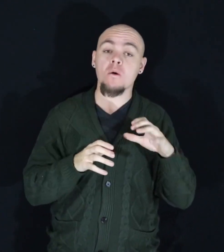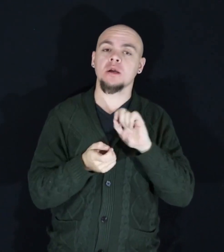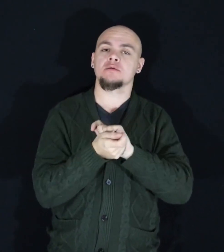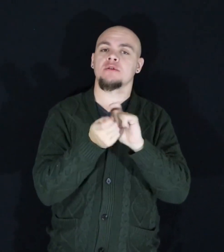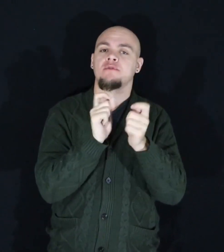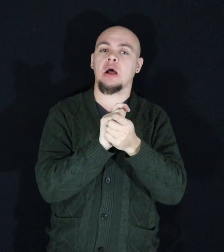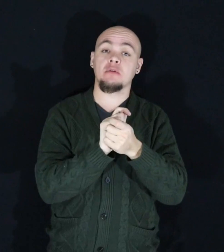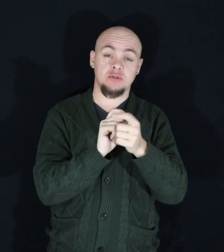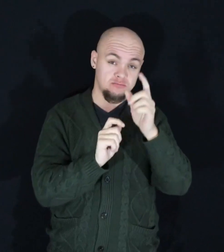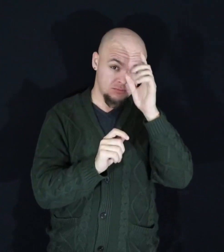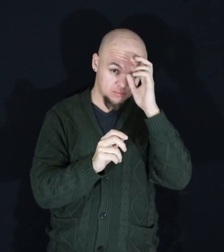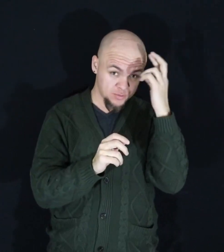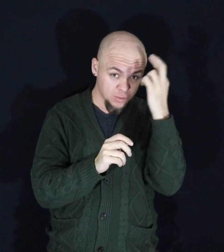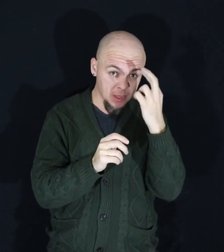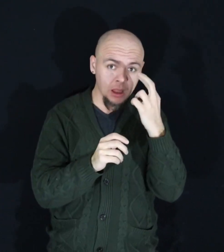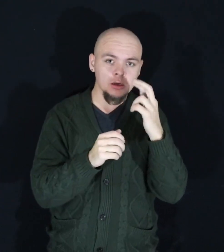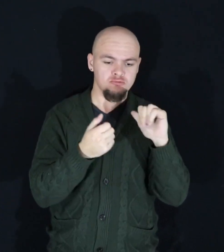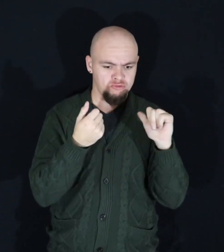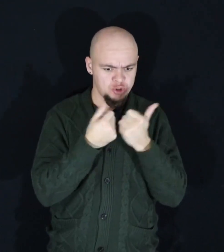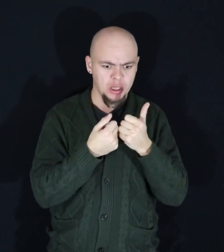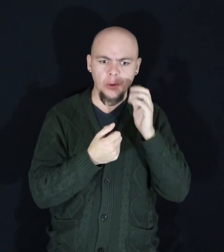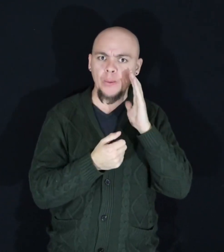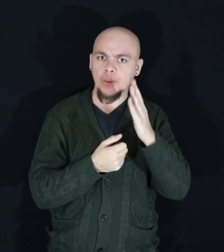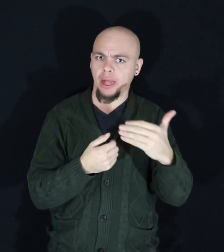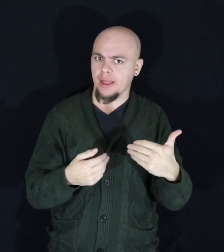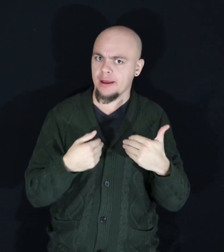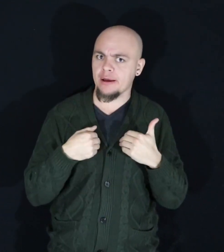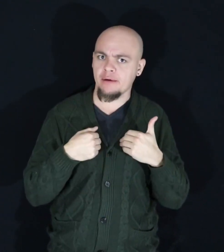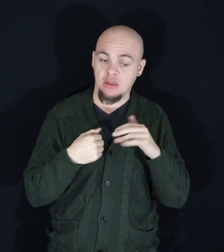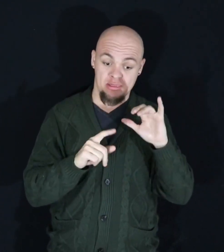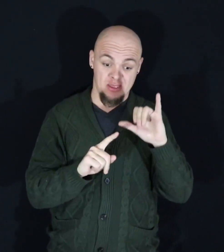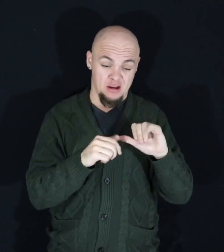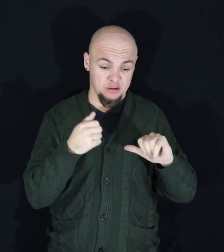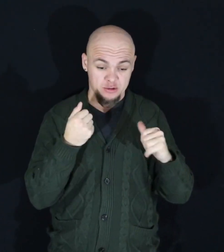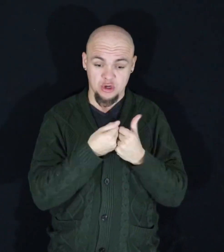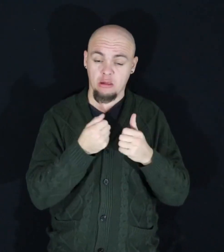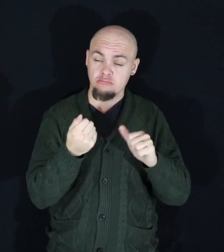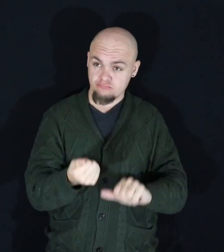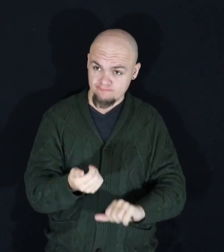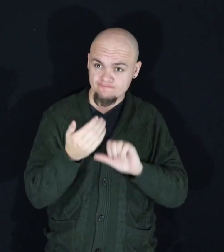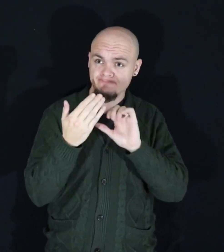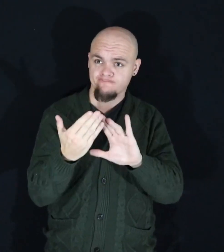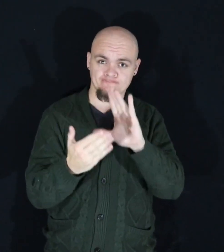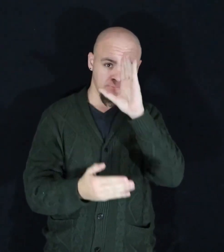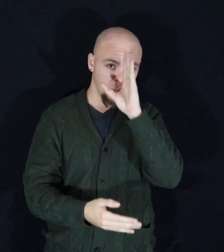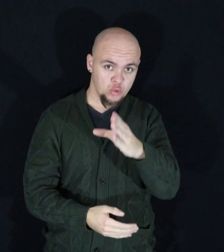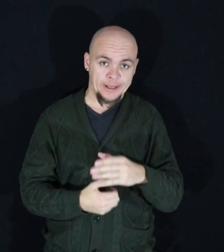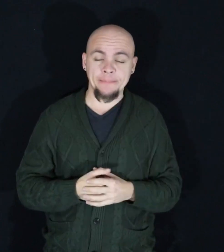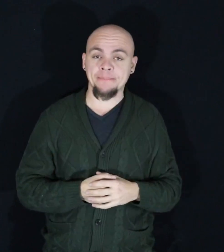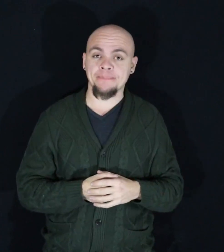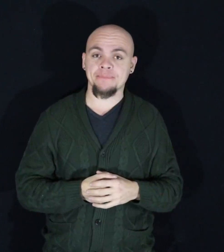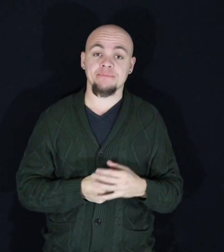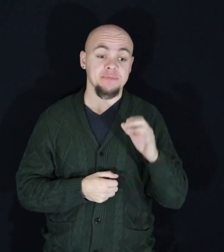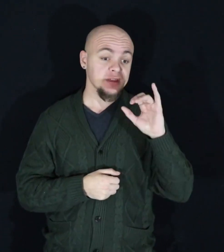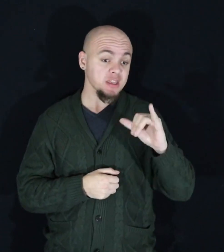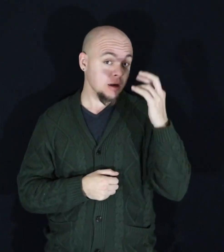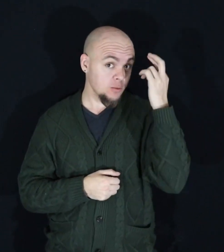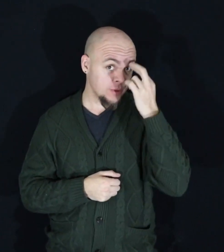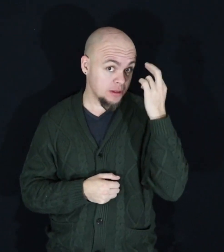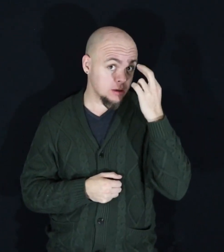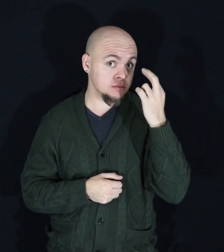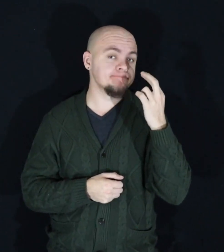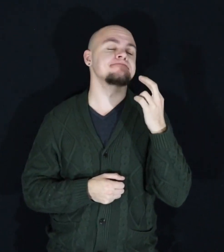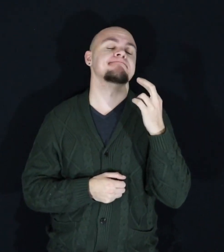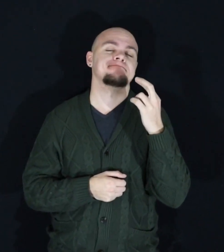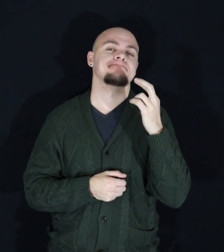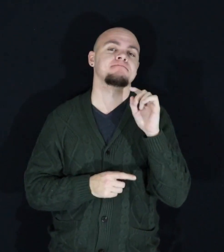realizing that there will be challenges along the way, and being willing to step up to those challenges and facing them head on. Realizing that on the other